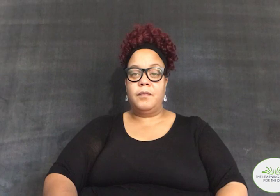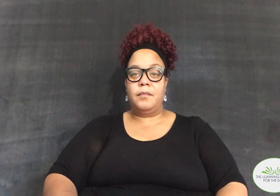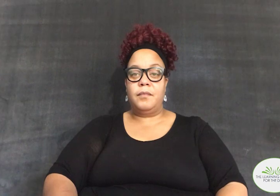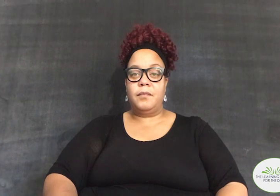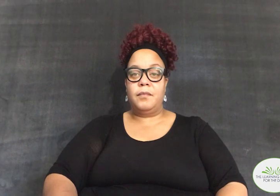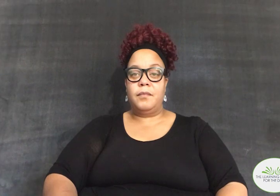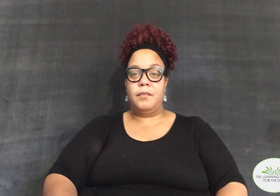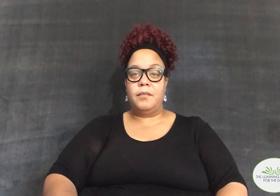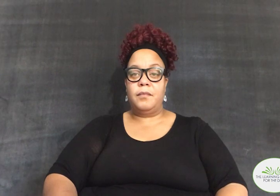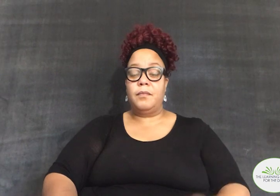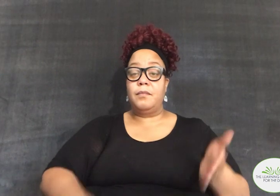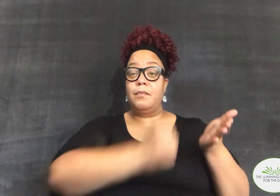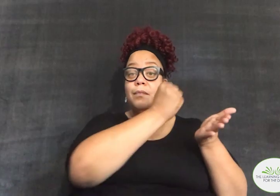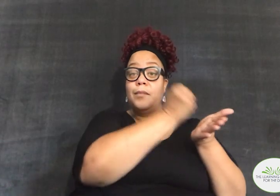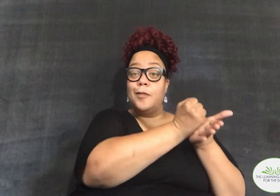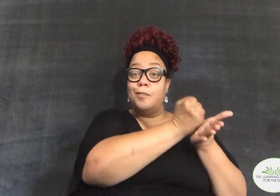marginalized members.